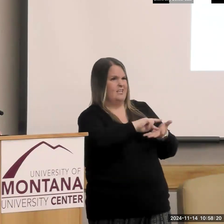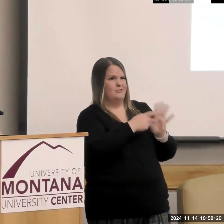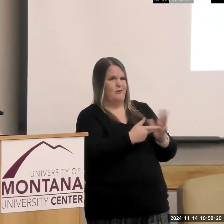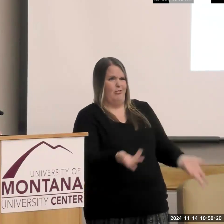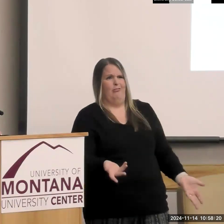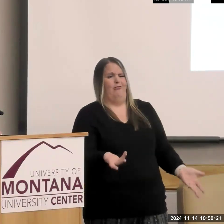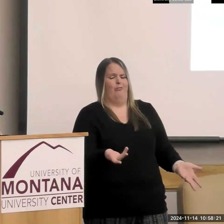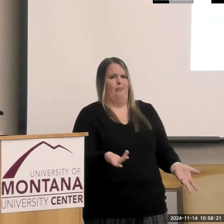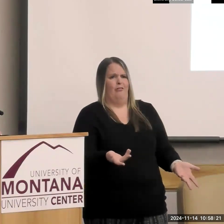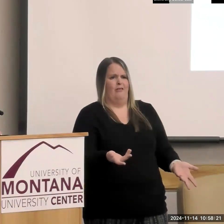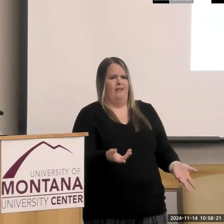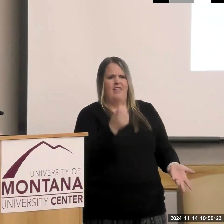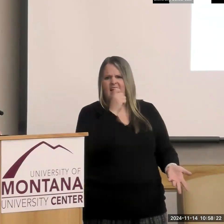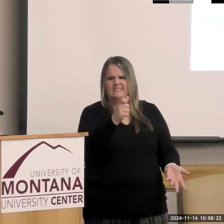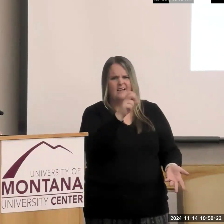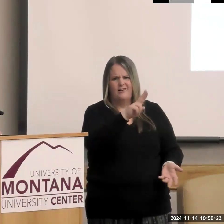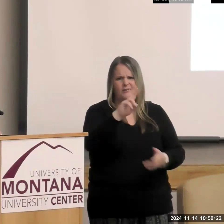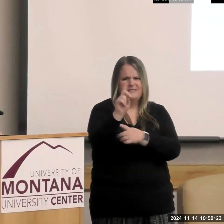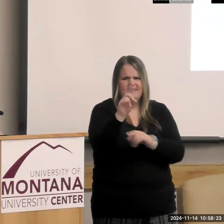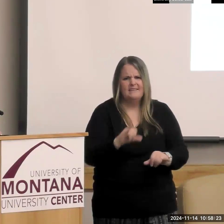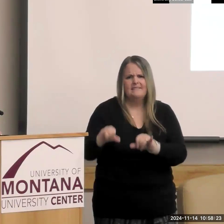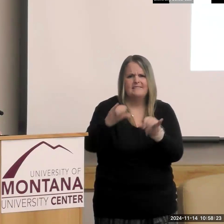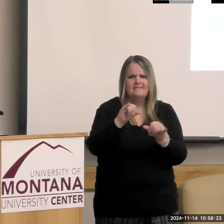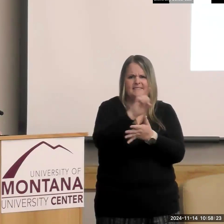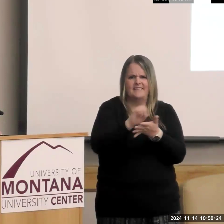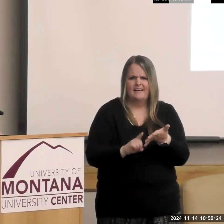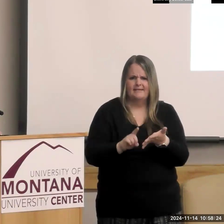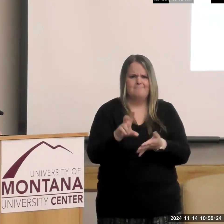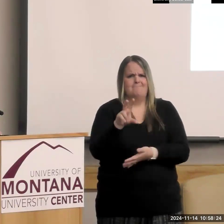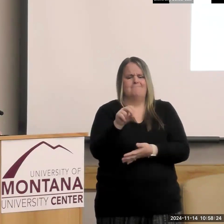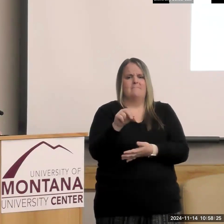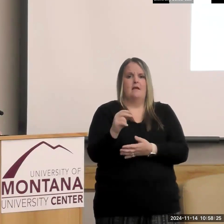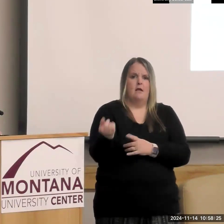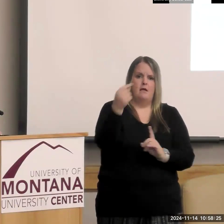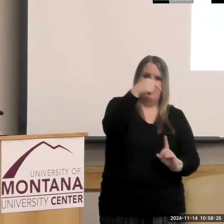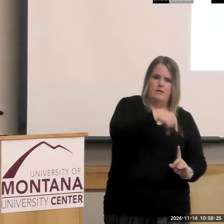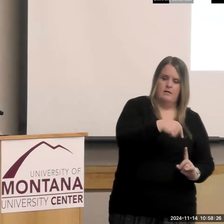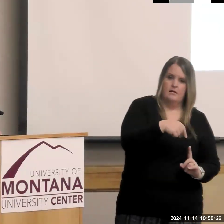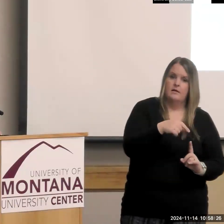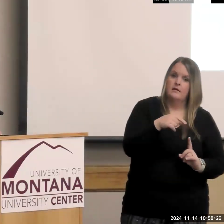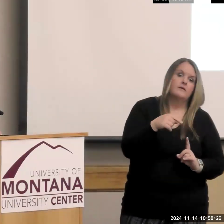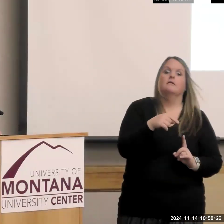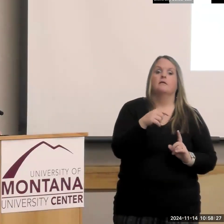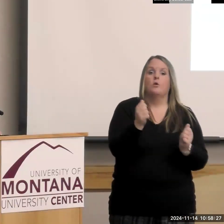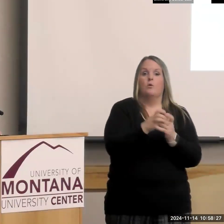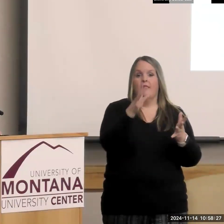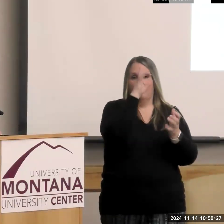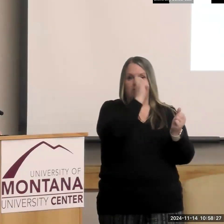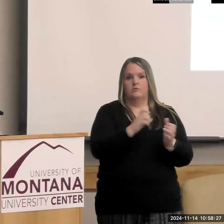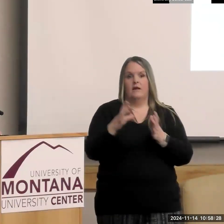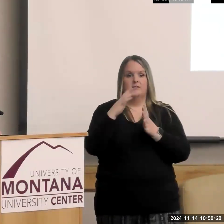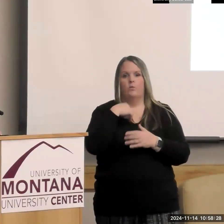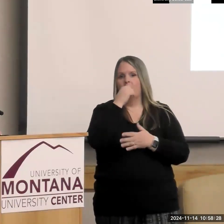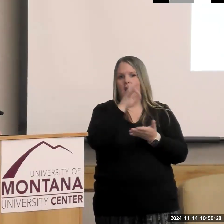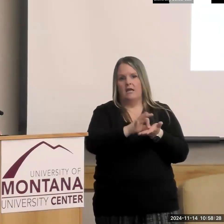not exercising any universal design. And so then it bounced back to say, if without a strategy, we're not counting